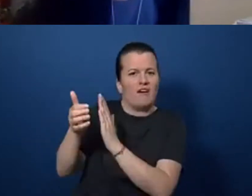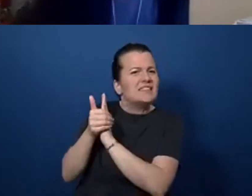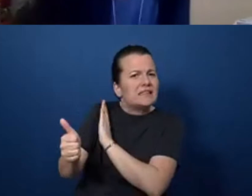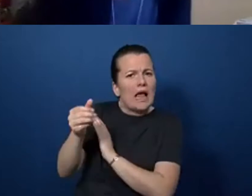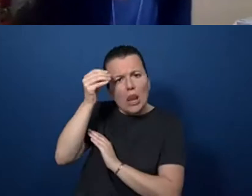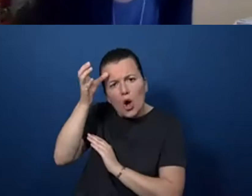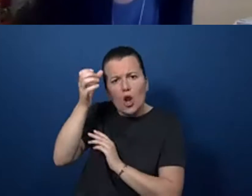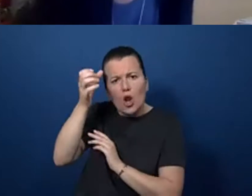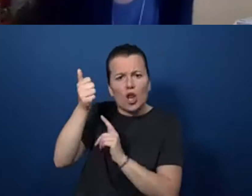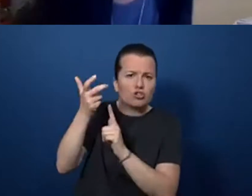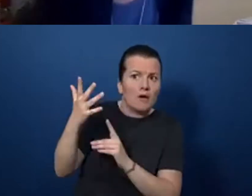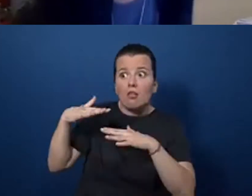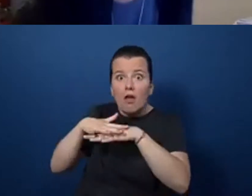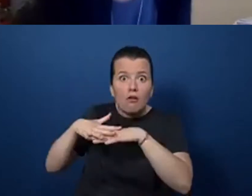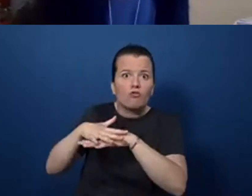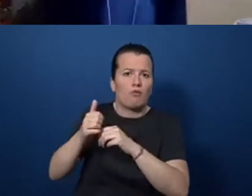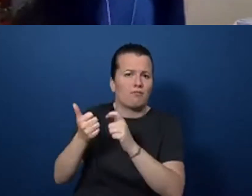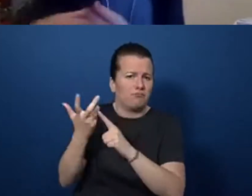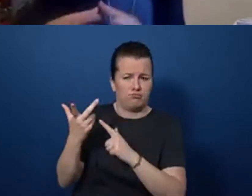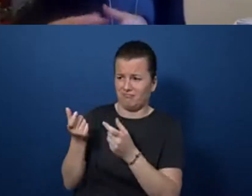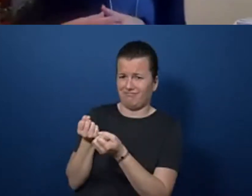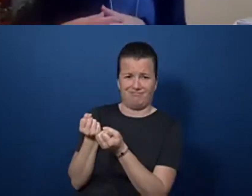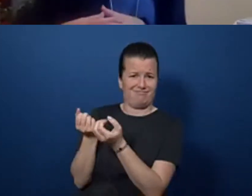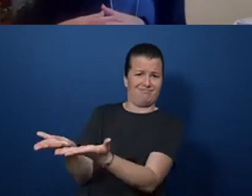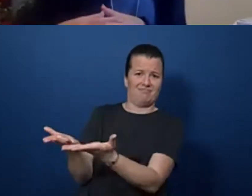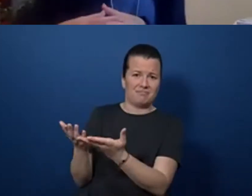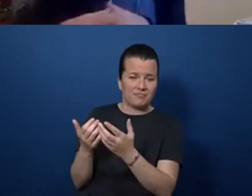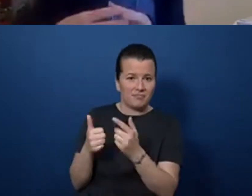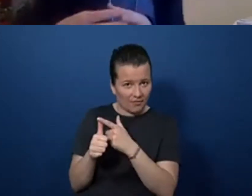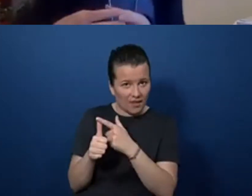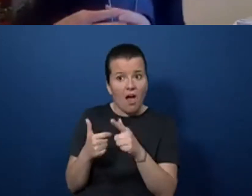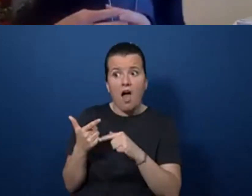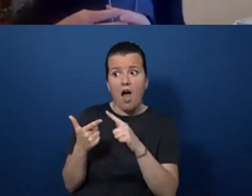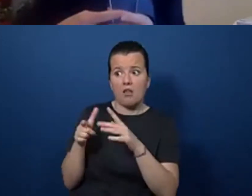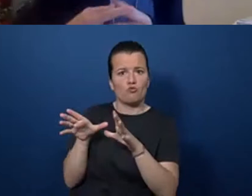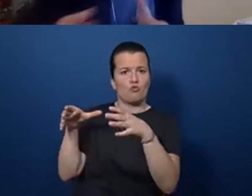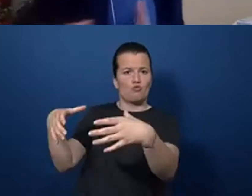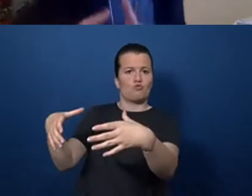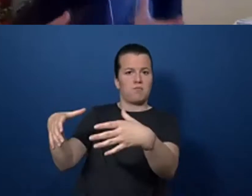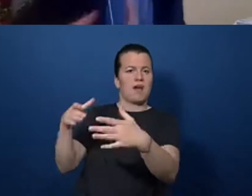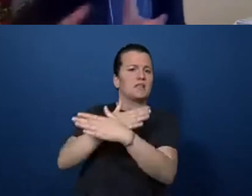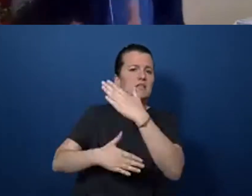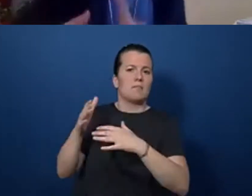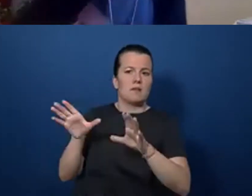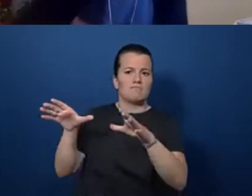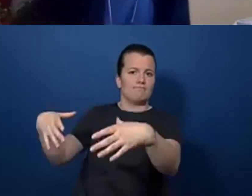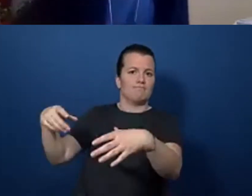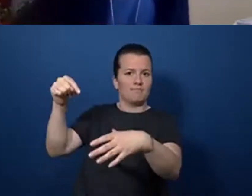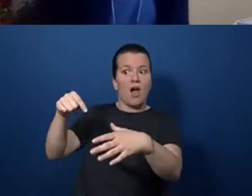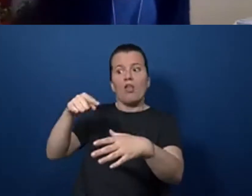and networks that they didn't have before, but also as a collective in terms of advocating for their